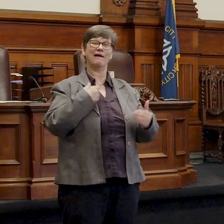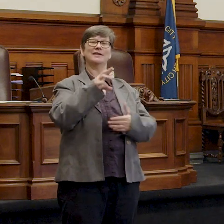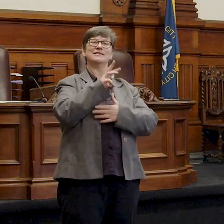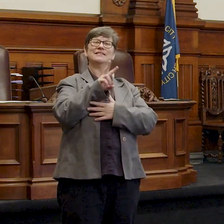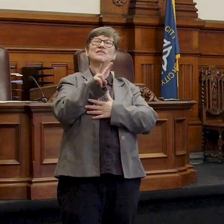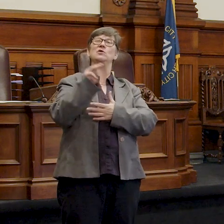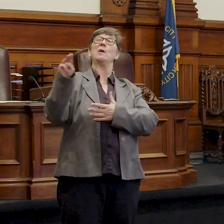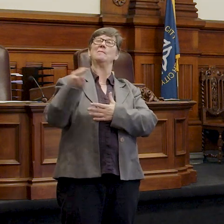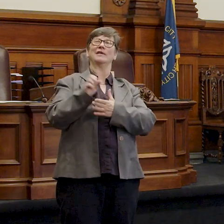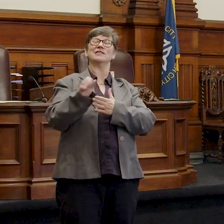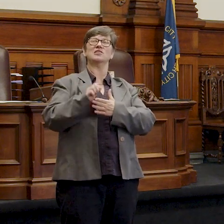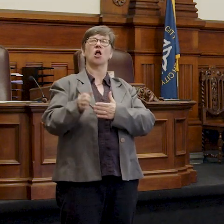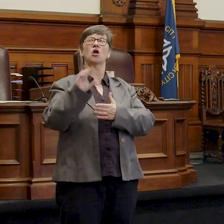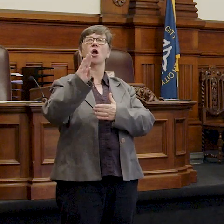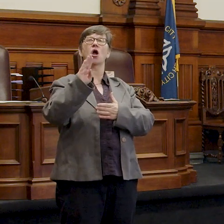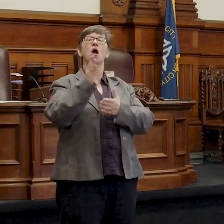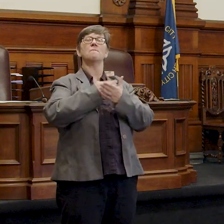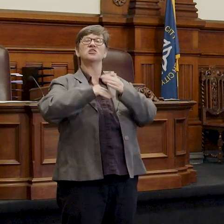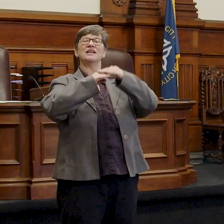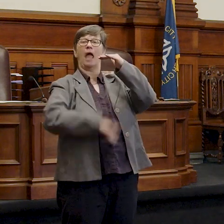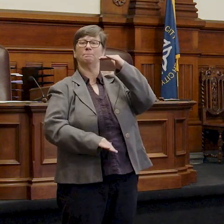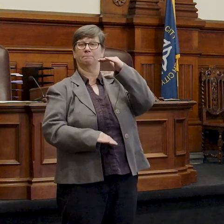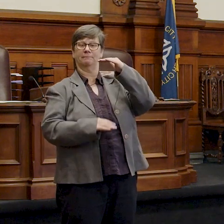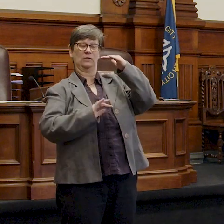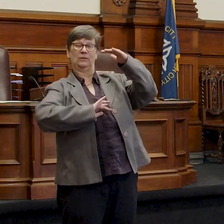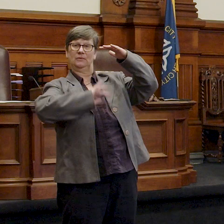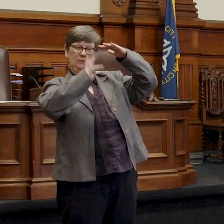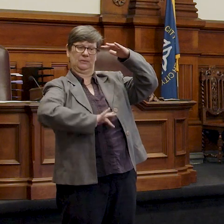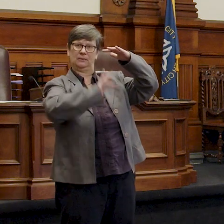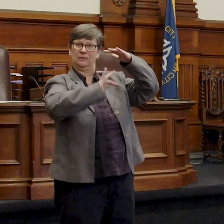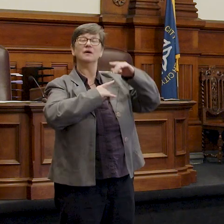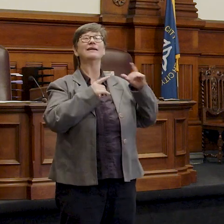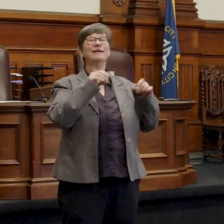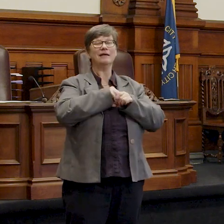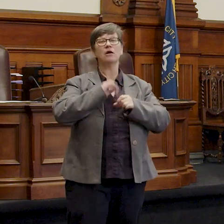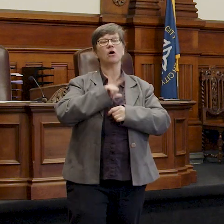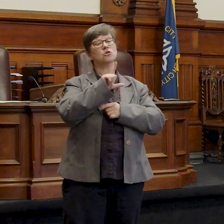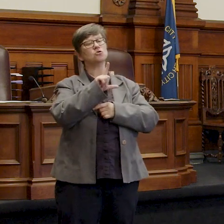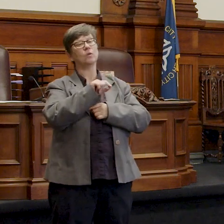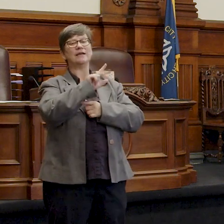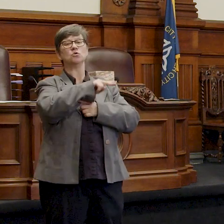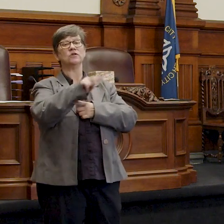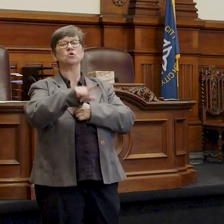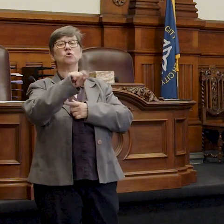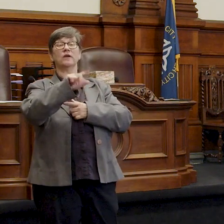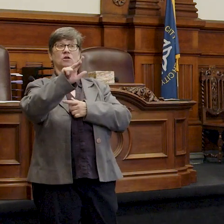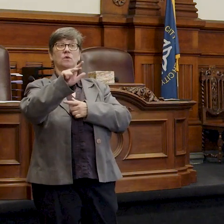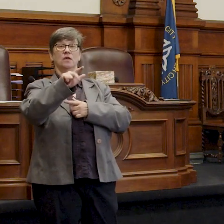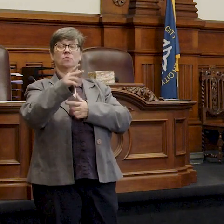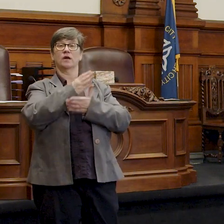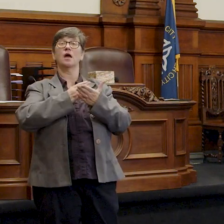gap, per the multi-year projection shown in our 2022-23 budget book. We fully closed this